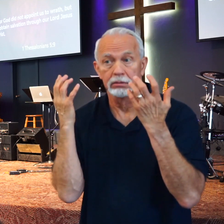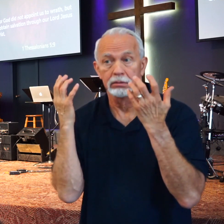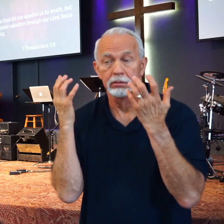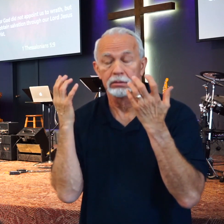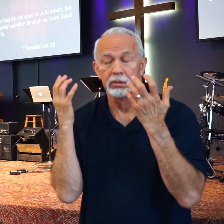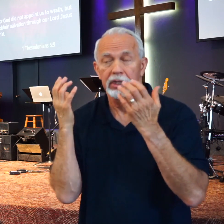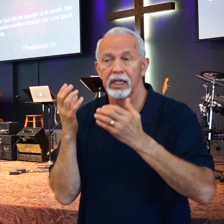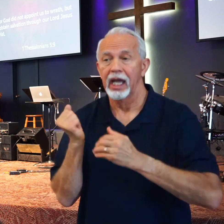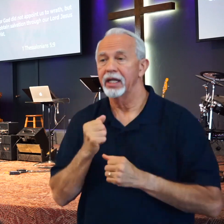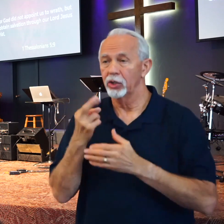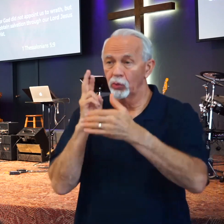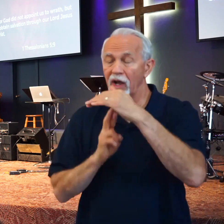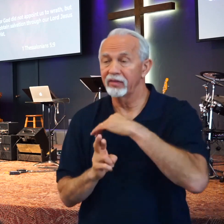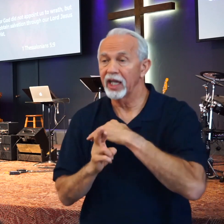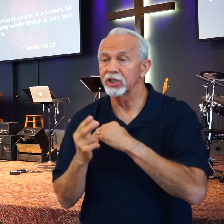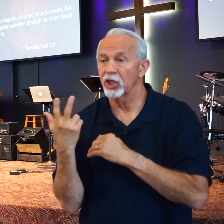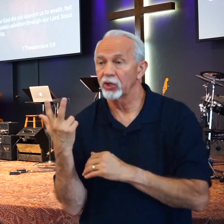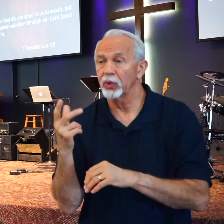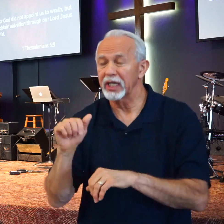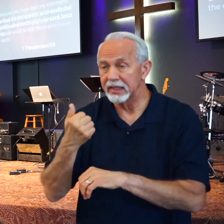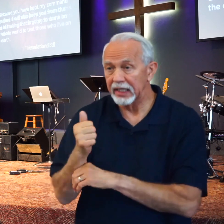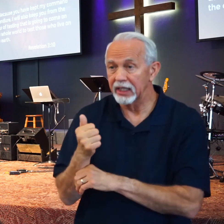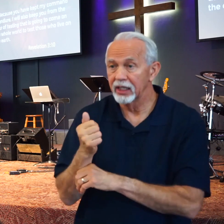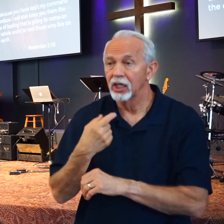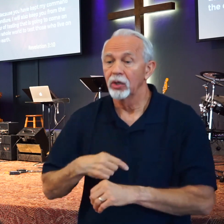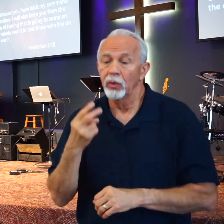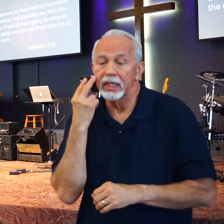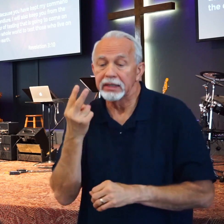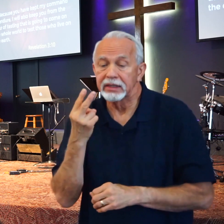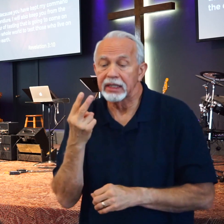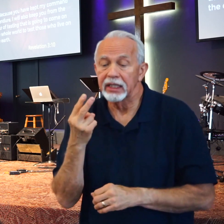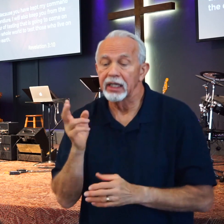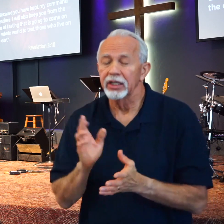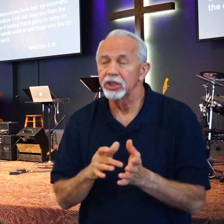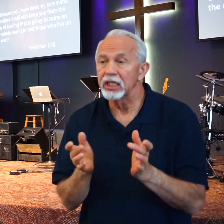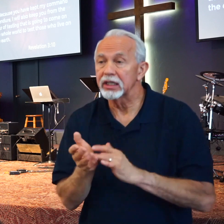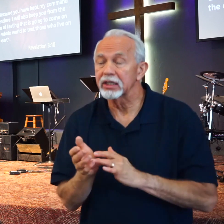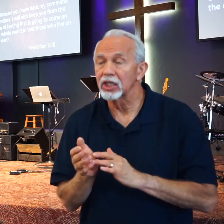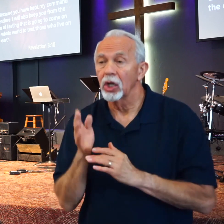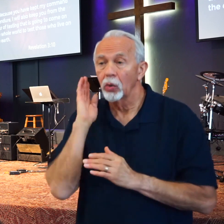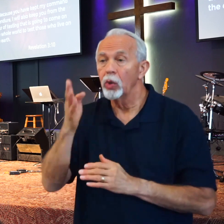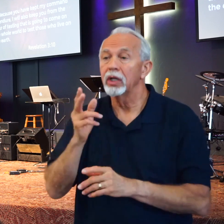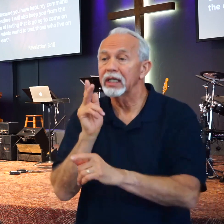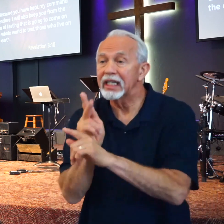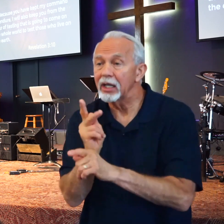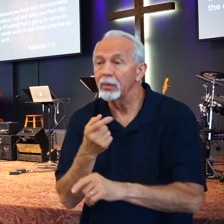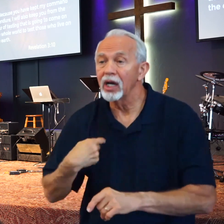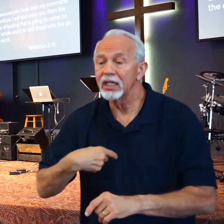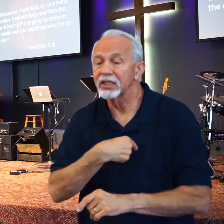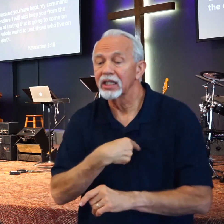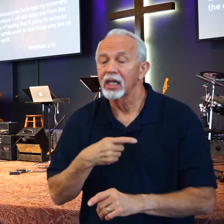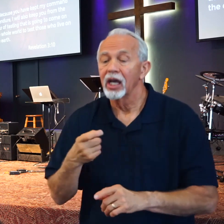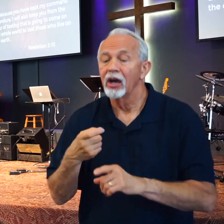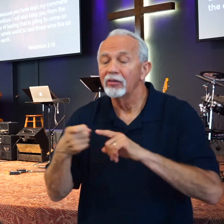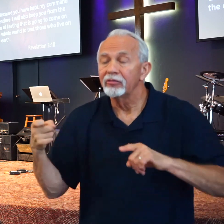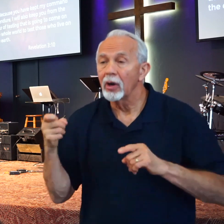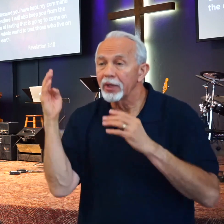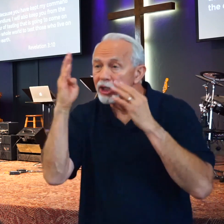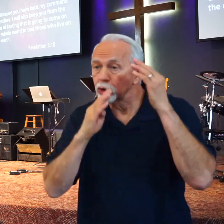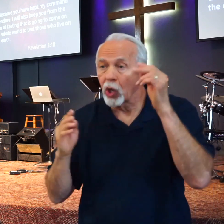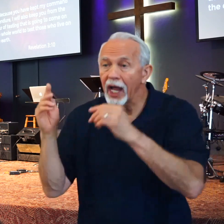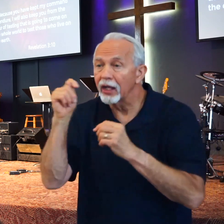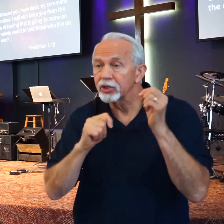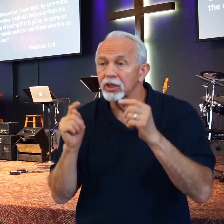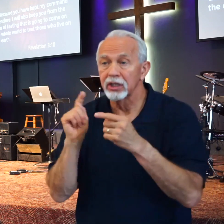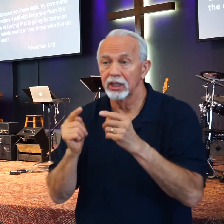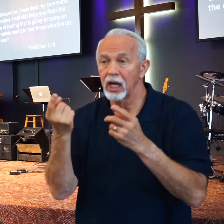And then in Revelation 3:10, we see Jesus will keep us from the trials to come.